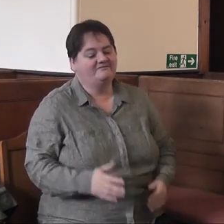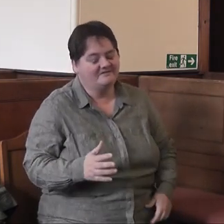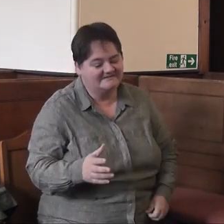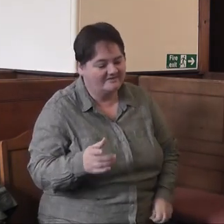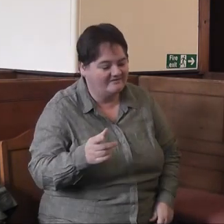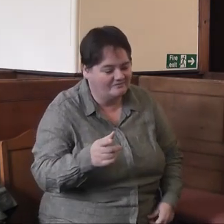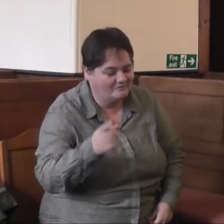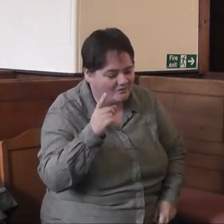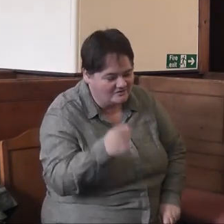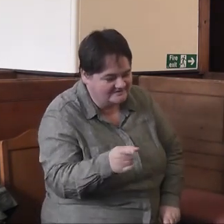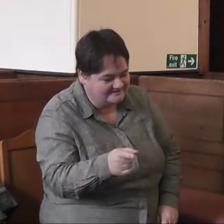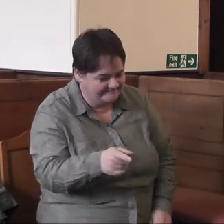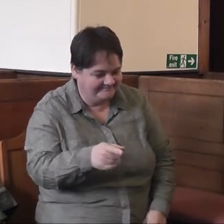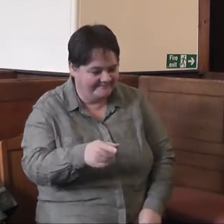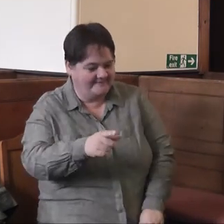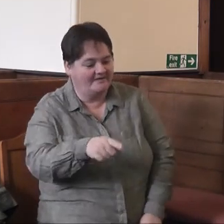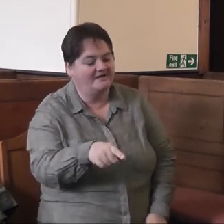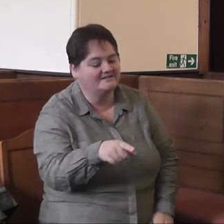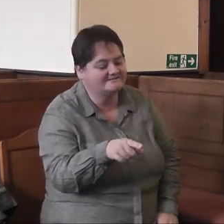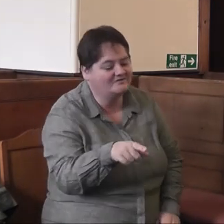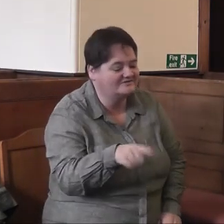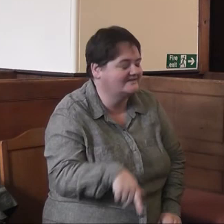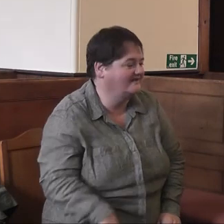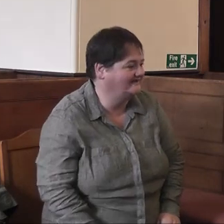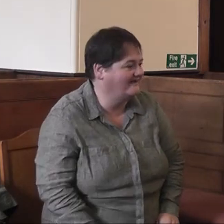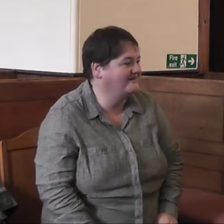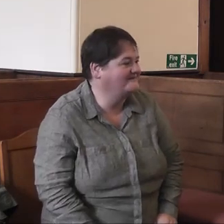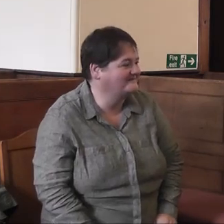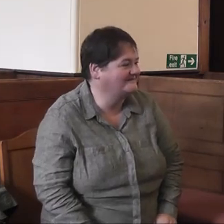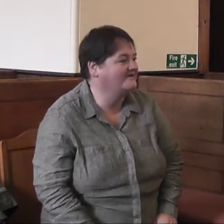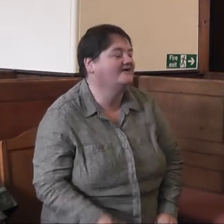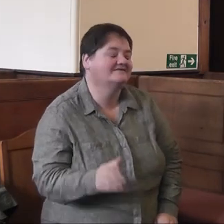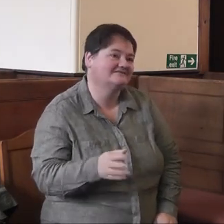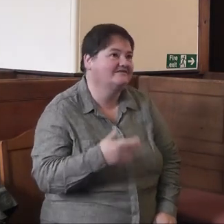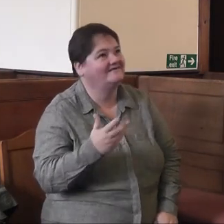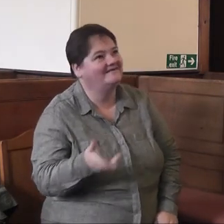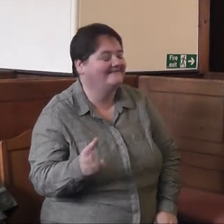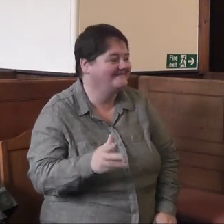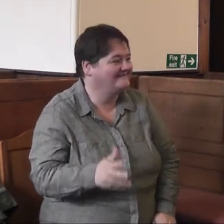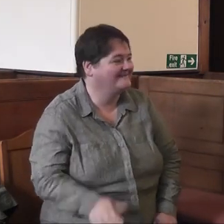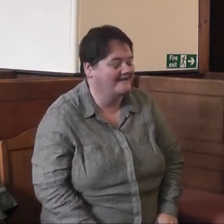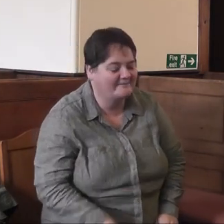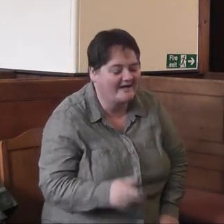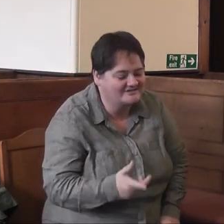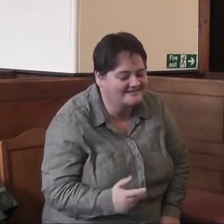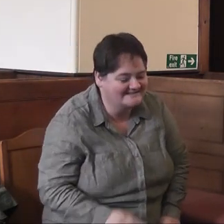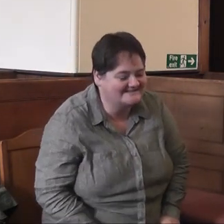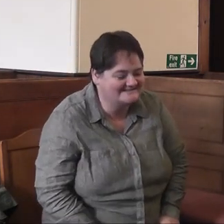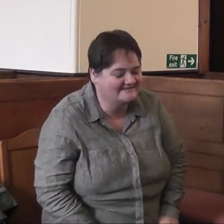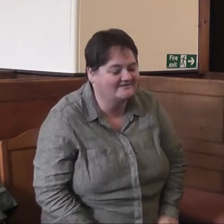So first thing I thought was, it's not Silent Night. I always thought, Silent Night. But actually this is Still the